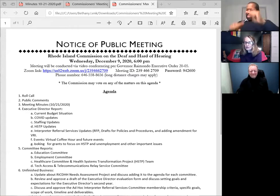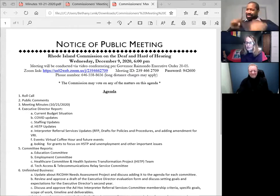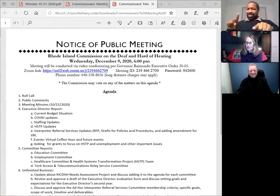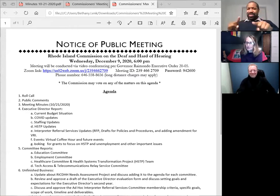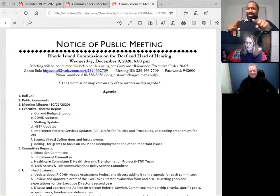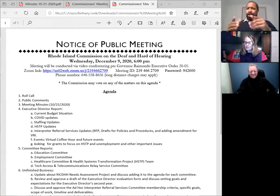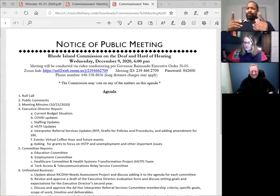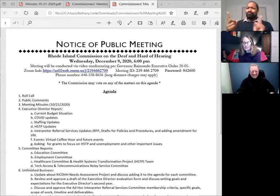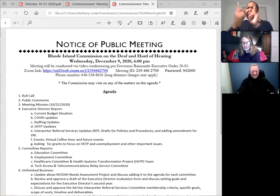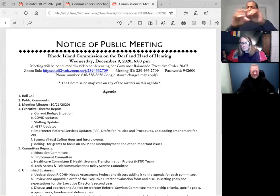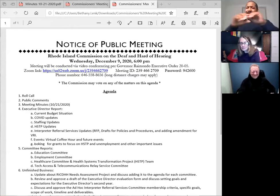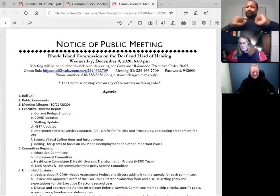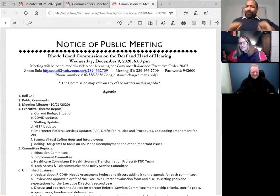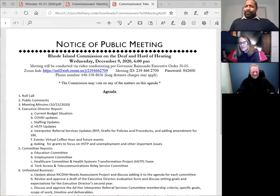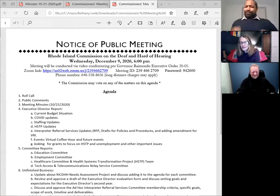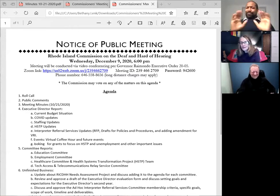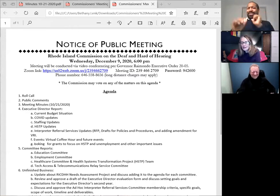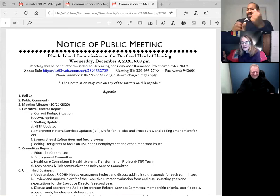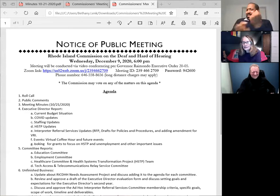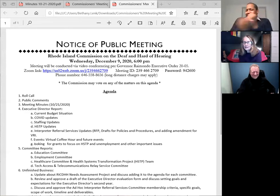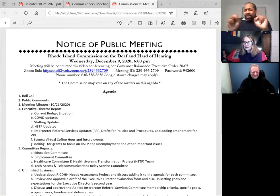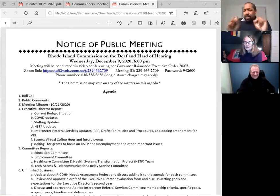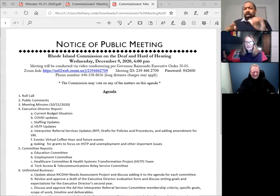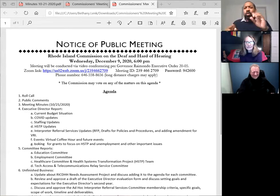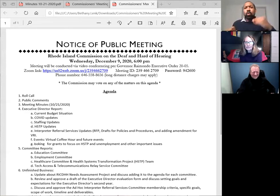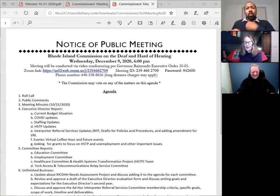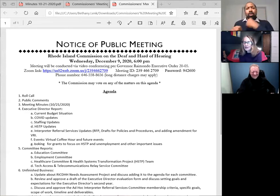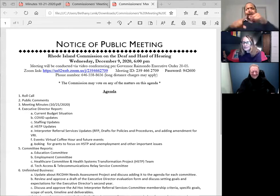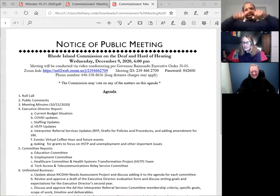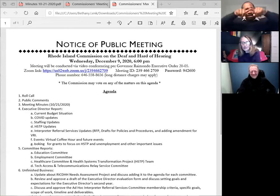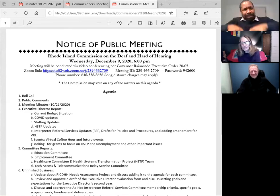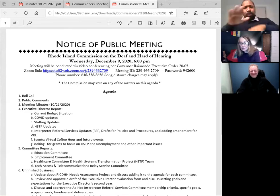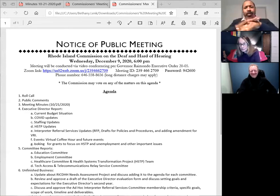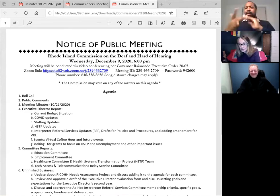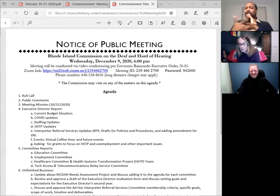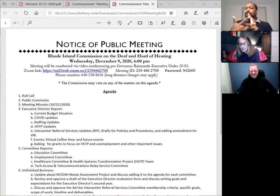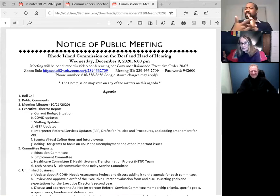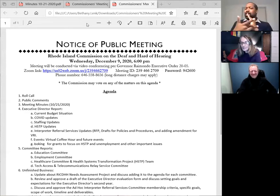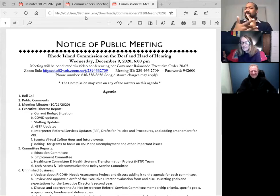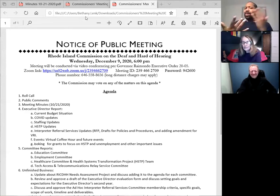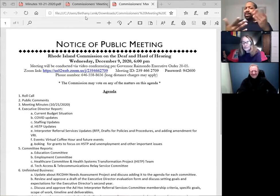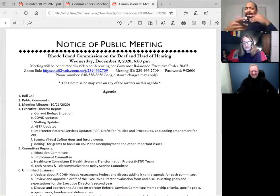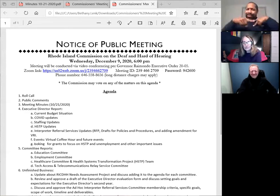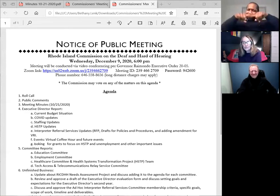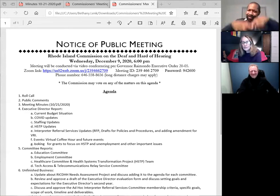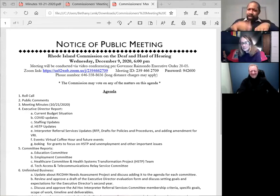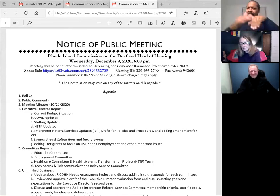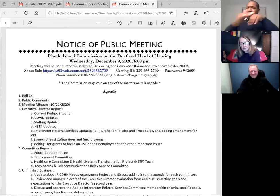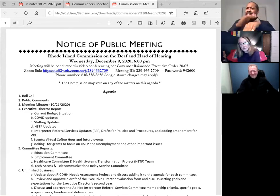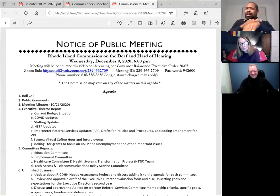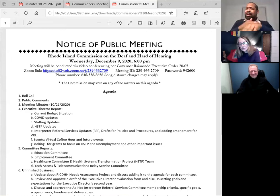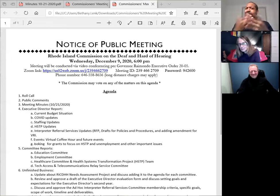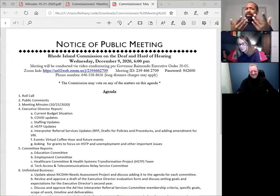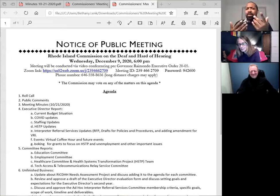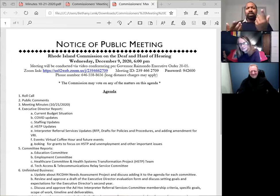our BIPOC community members. And surviving COVID is one thing, but we have come